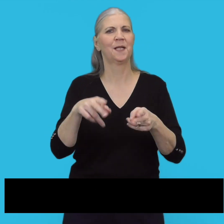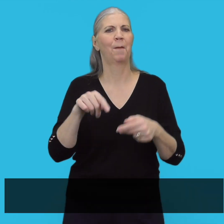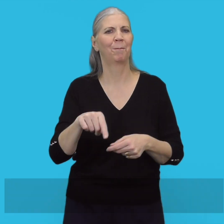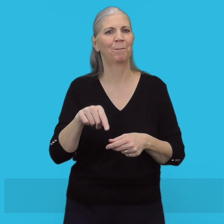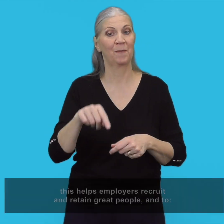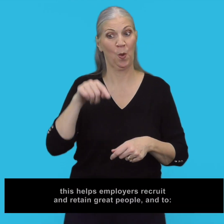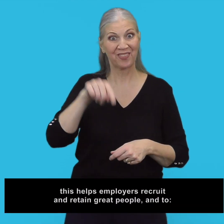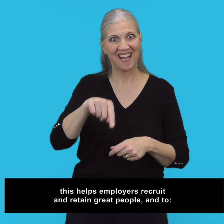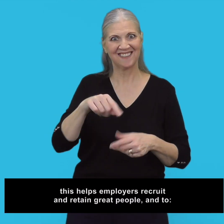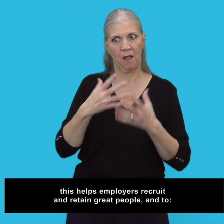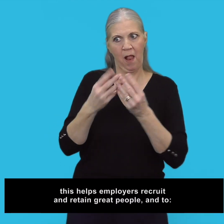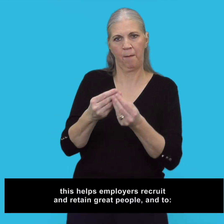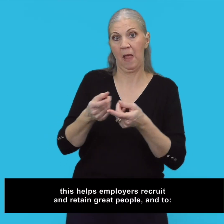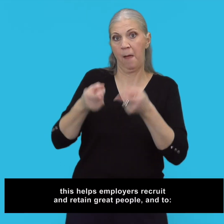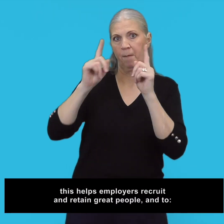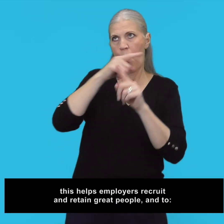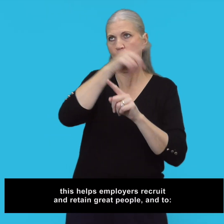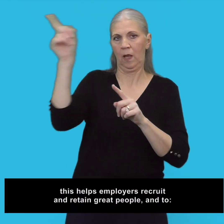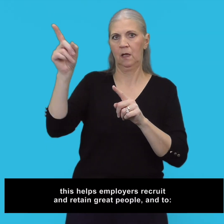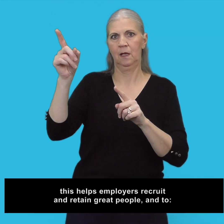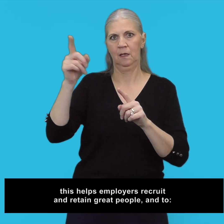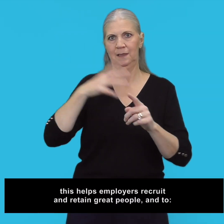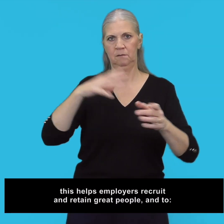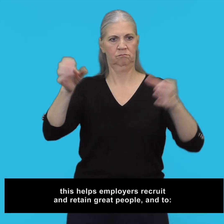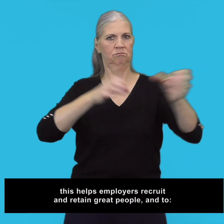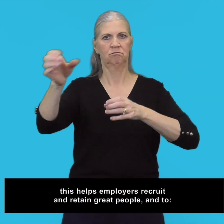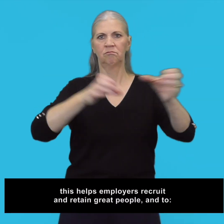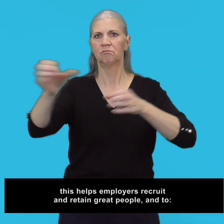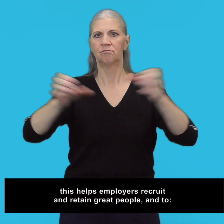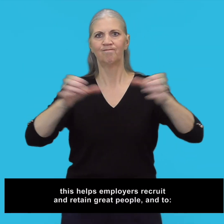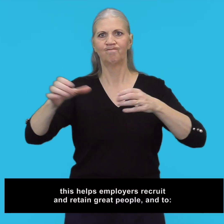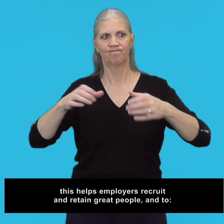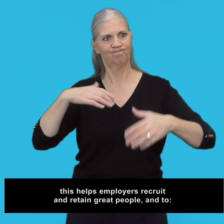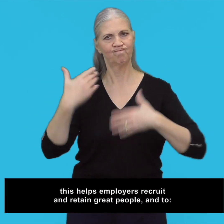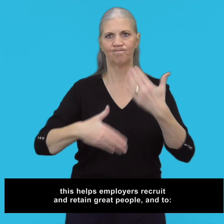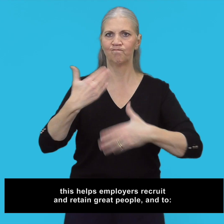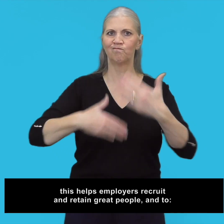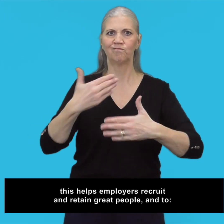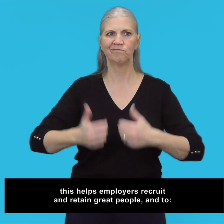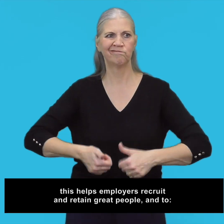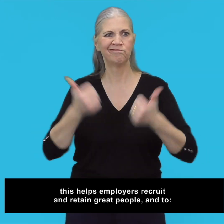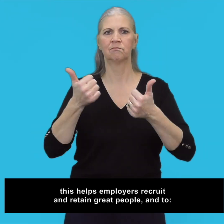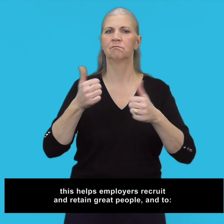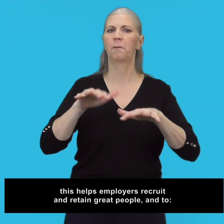This helps employers recruit and retain great people and to